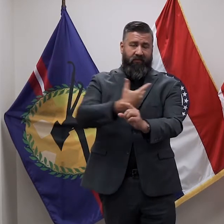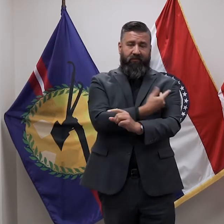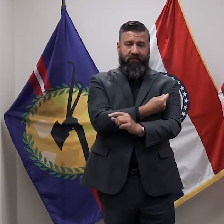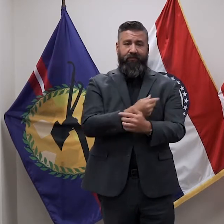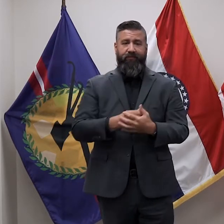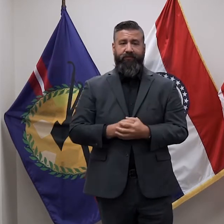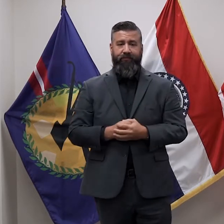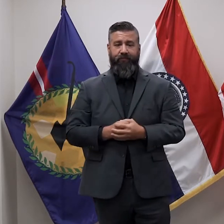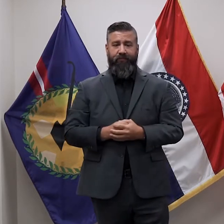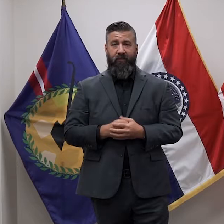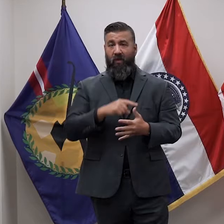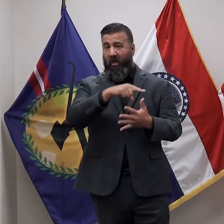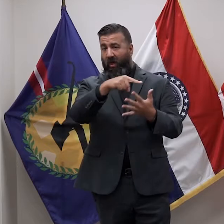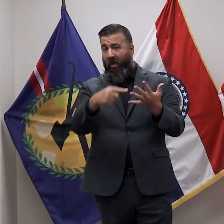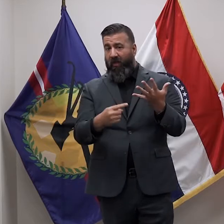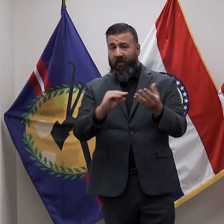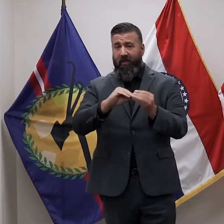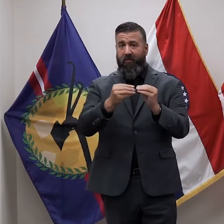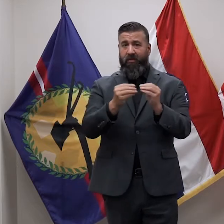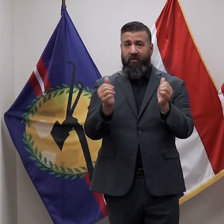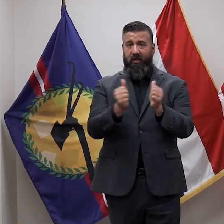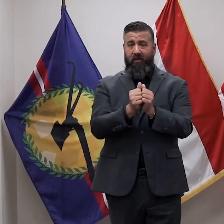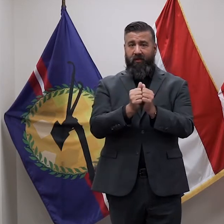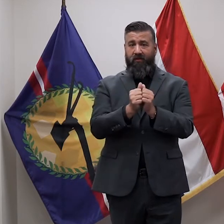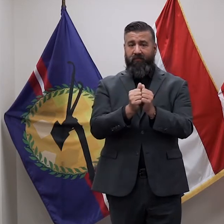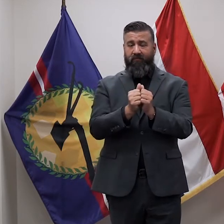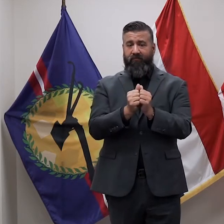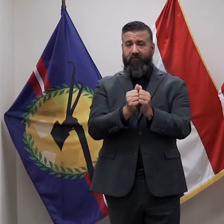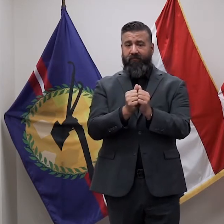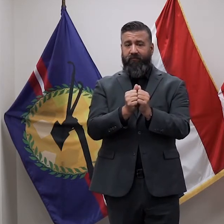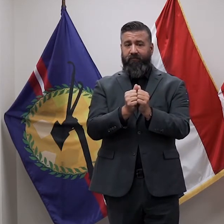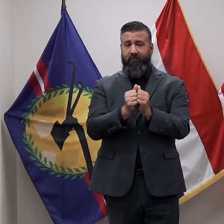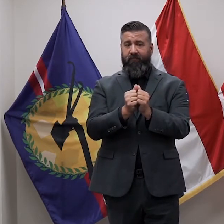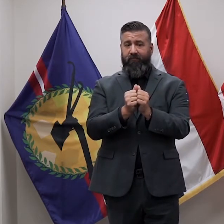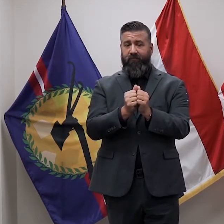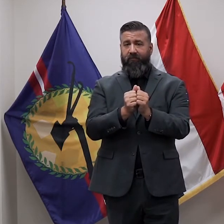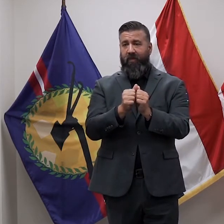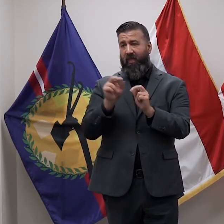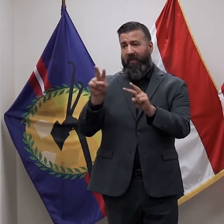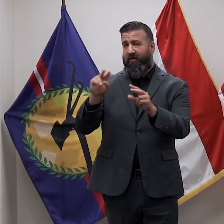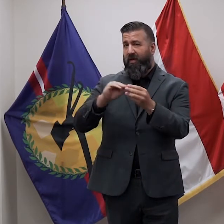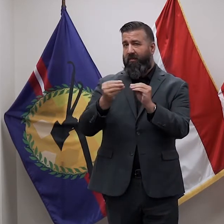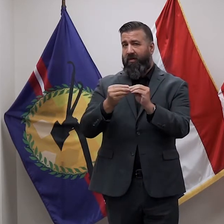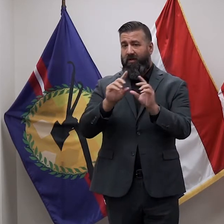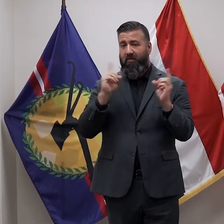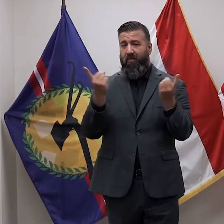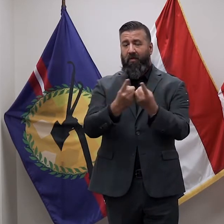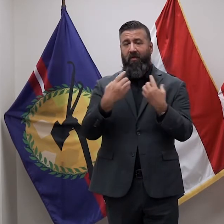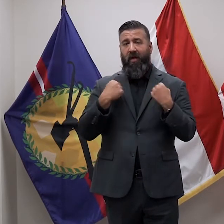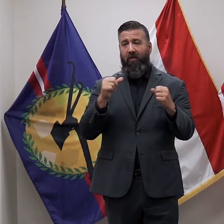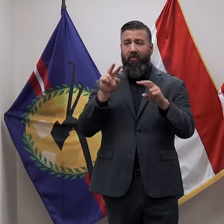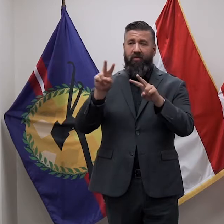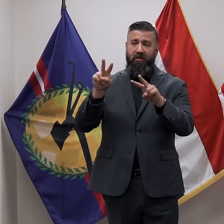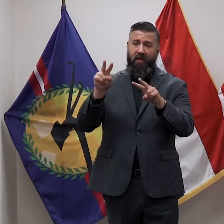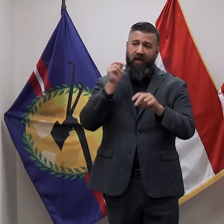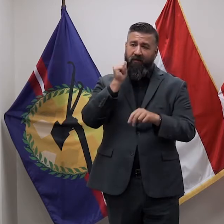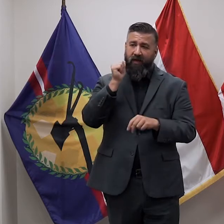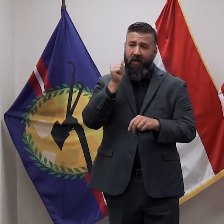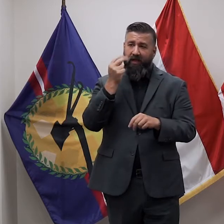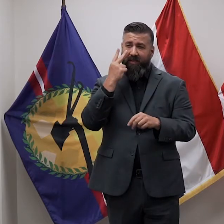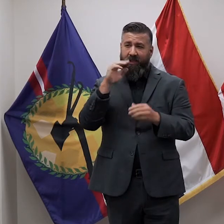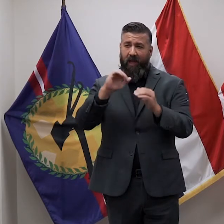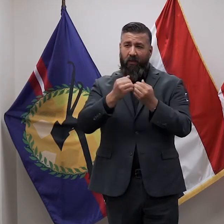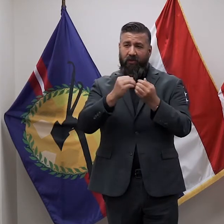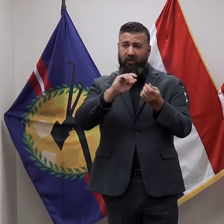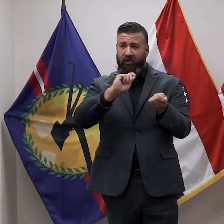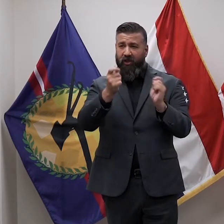when we put all of these things together, these are a dashboard of the kinds of things that the Department of Public Health looks at every day and see how these things change